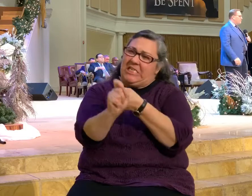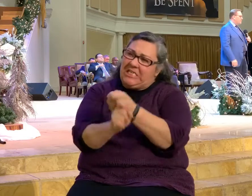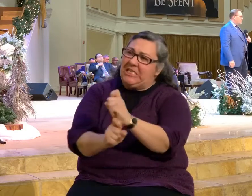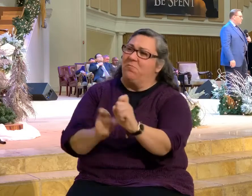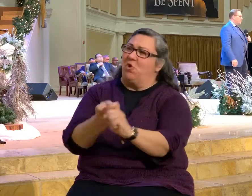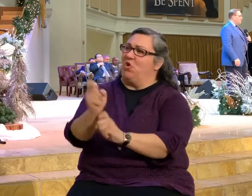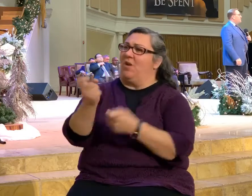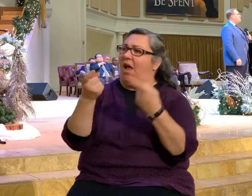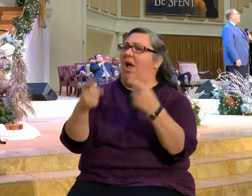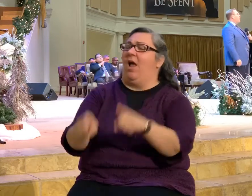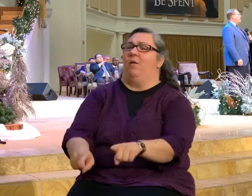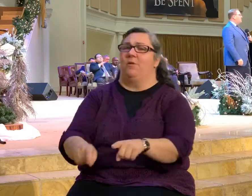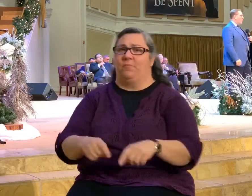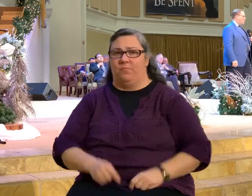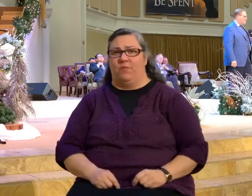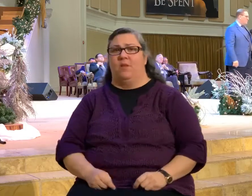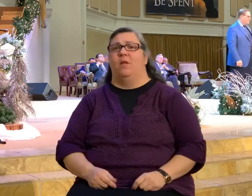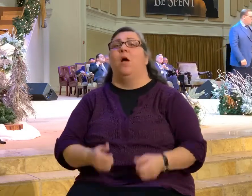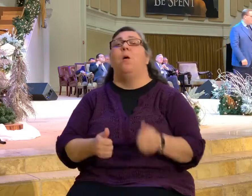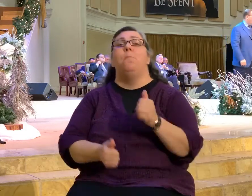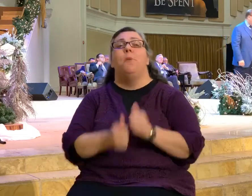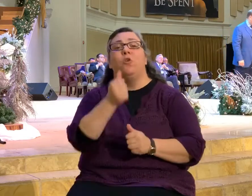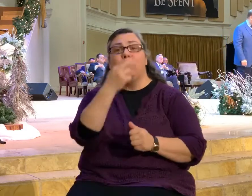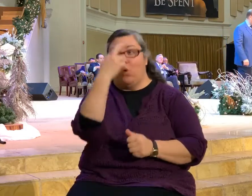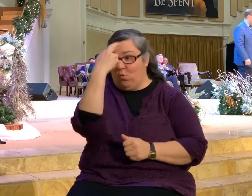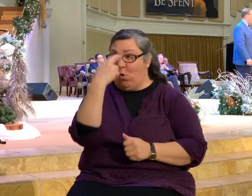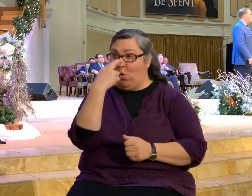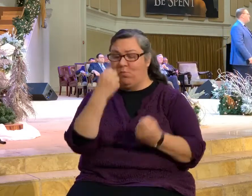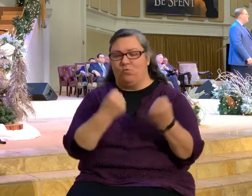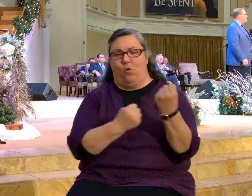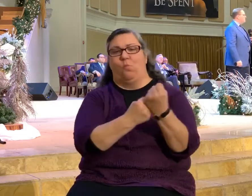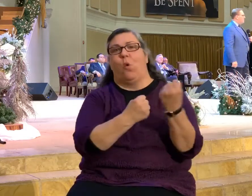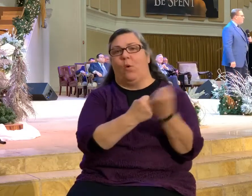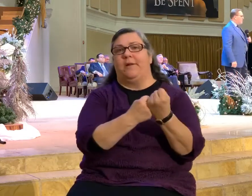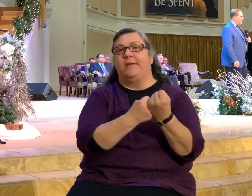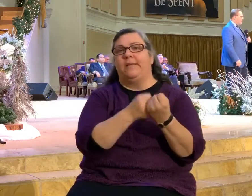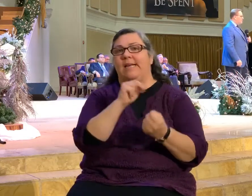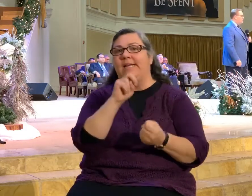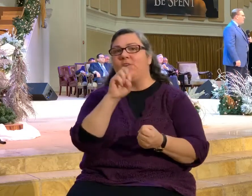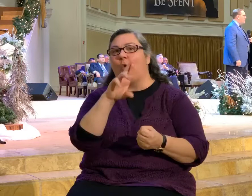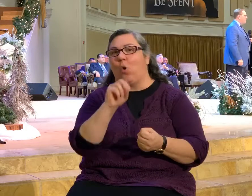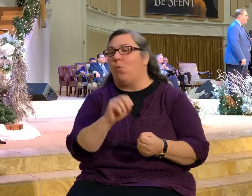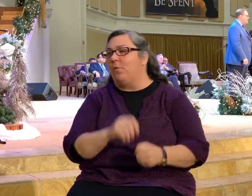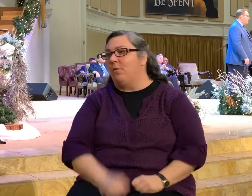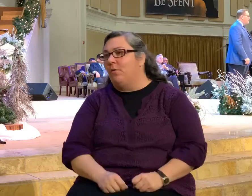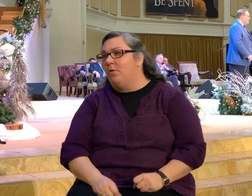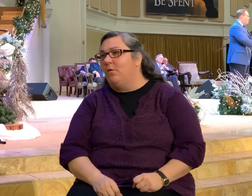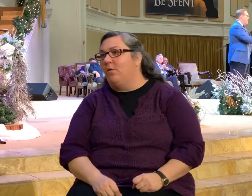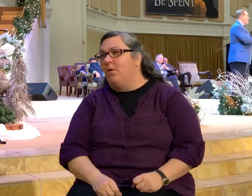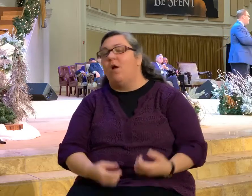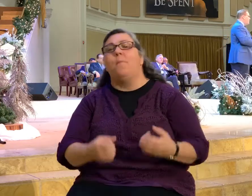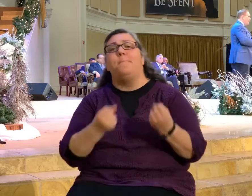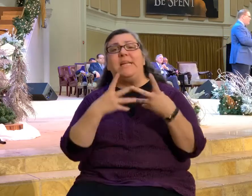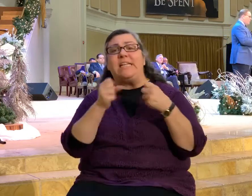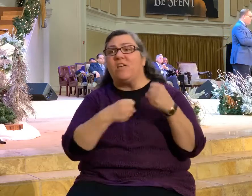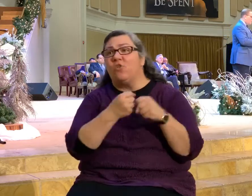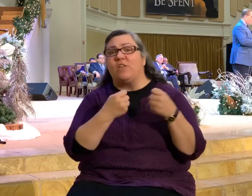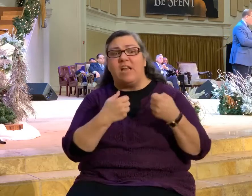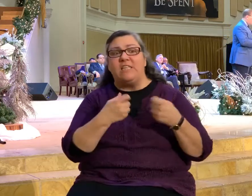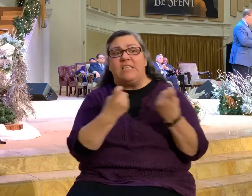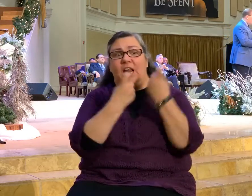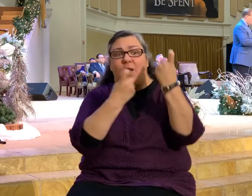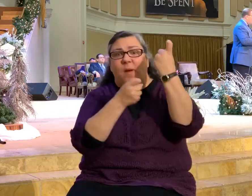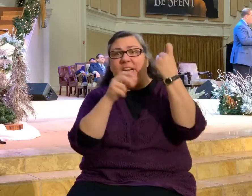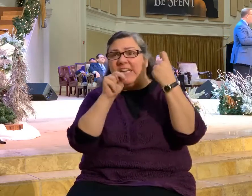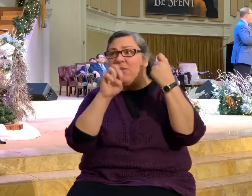tell you the truth. The majority of Rome was behind him. In fact, for many, many years, they still celebrated him even after he